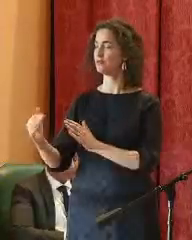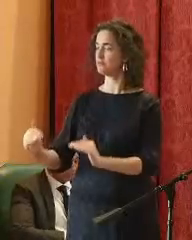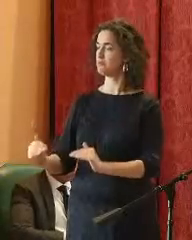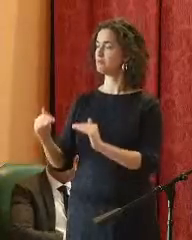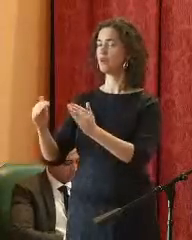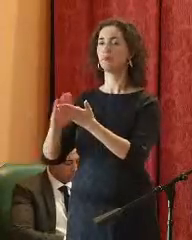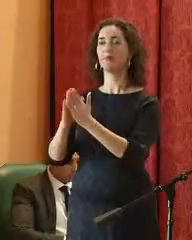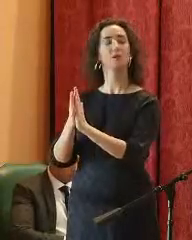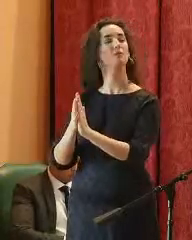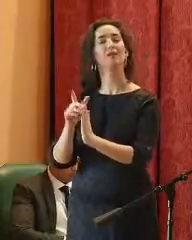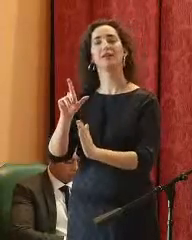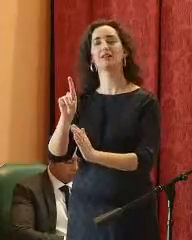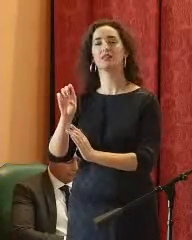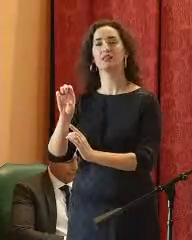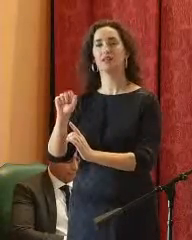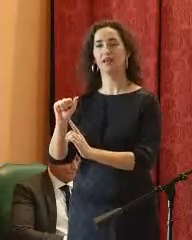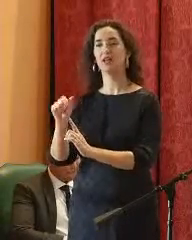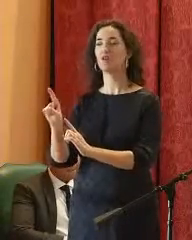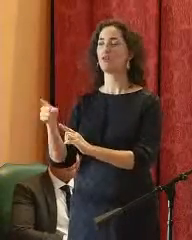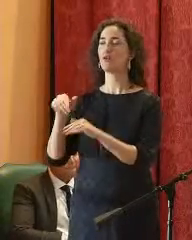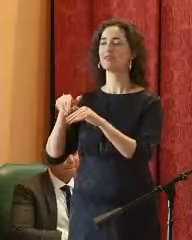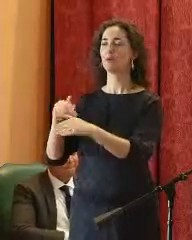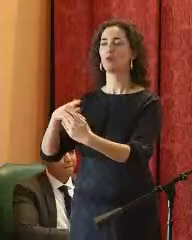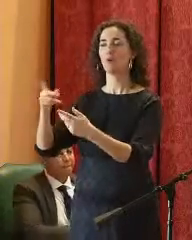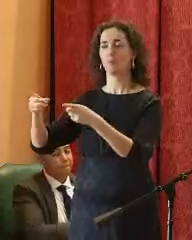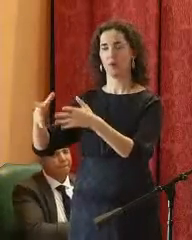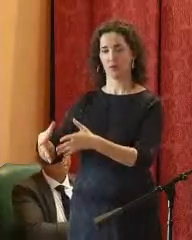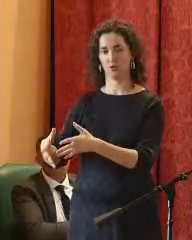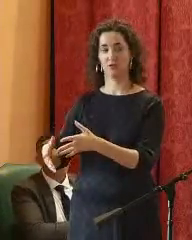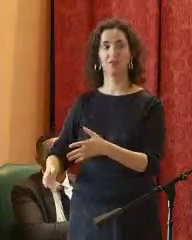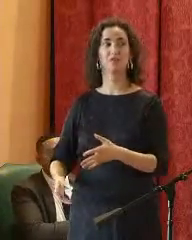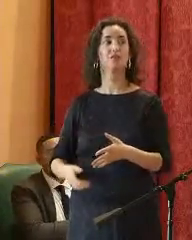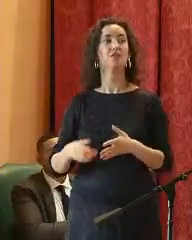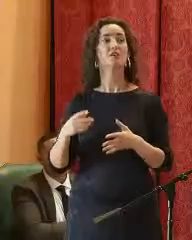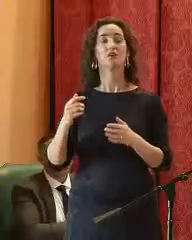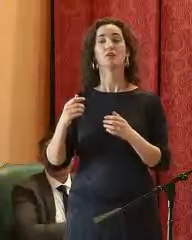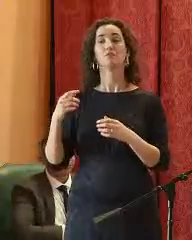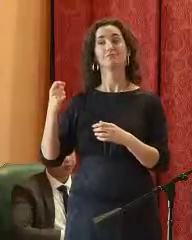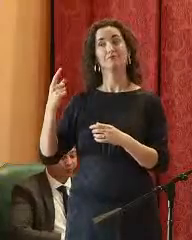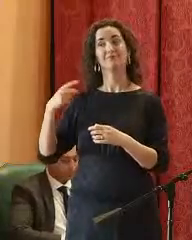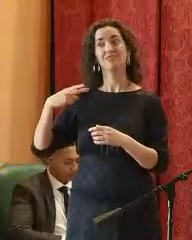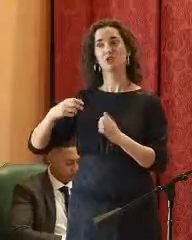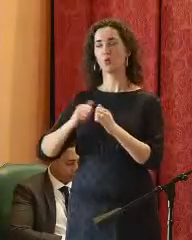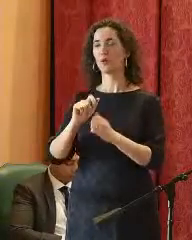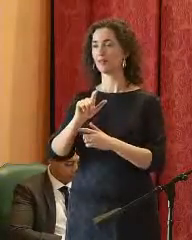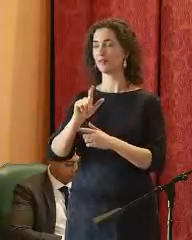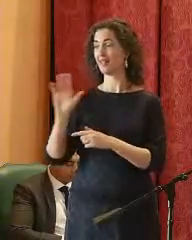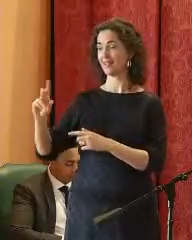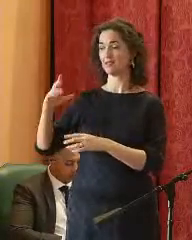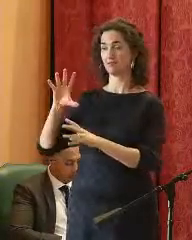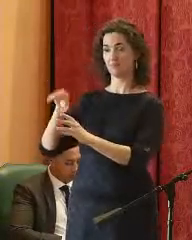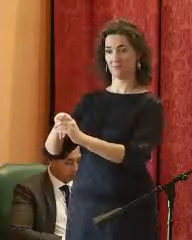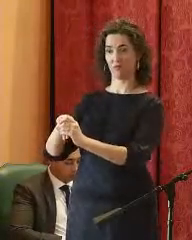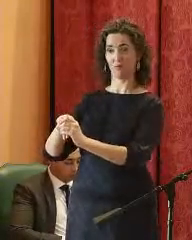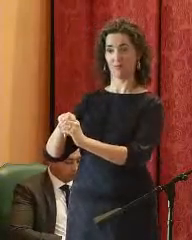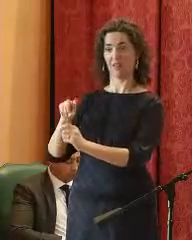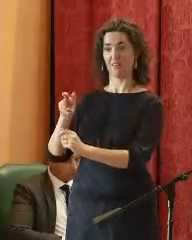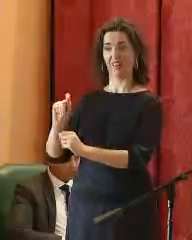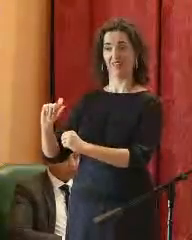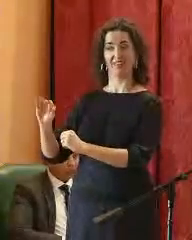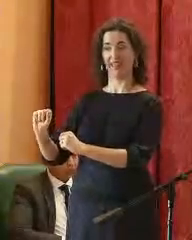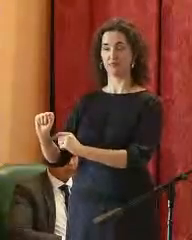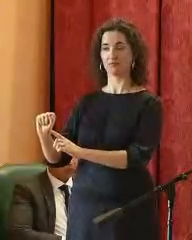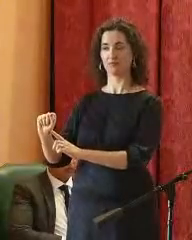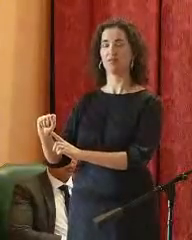first cemetery program director, but his story with Louisiana Department of Veterans Affairs didn't begin there. Billy Robbins was